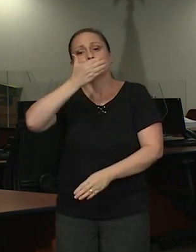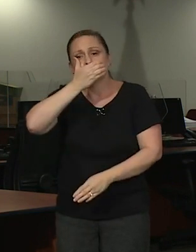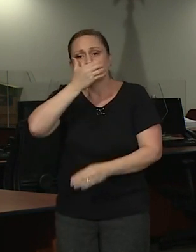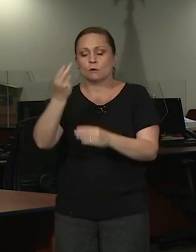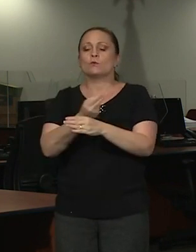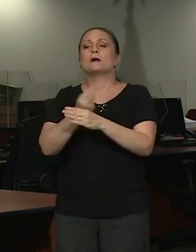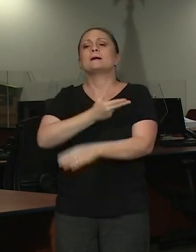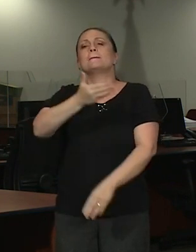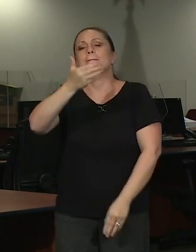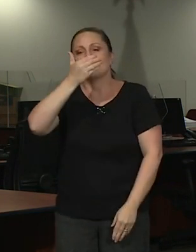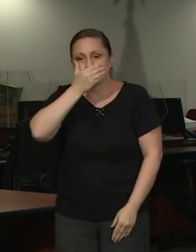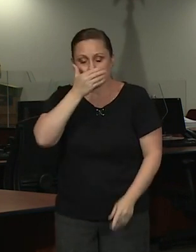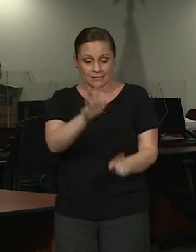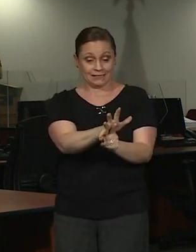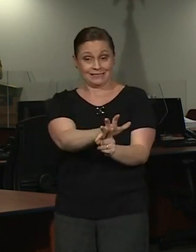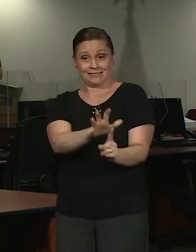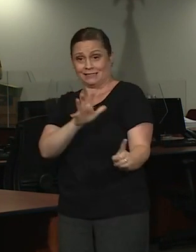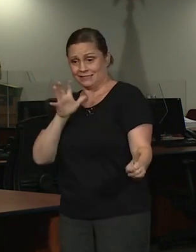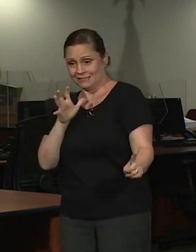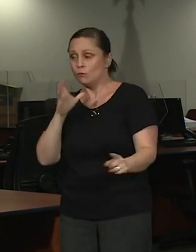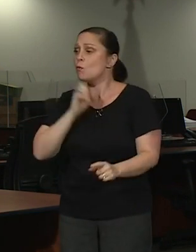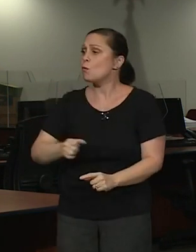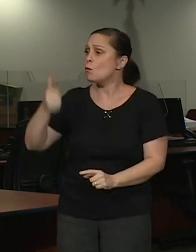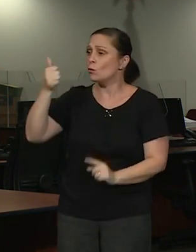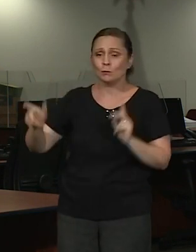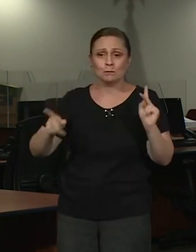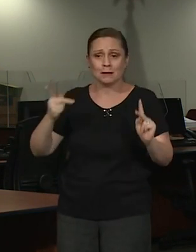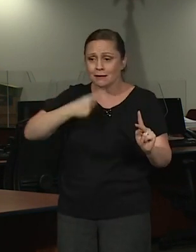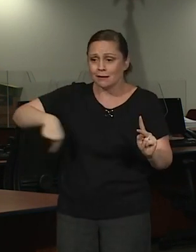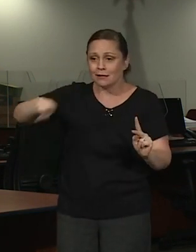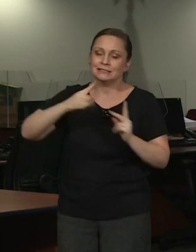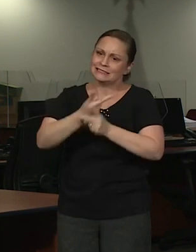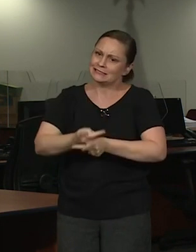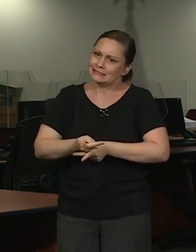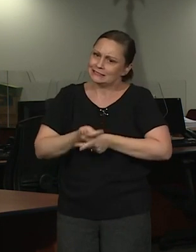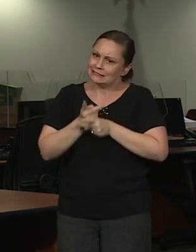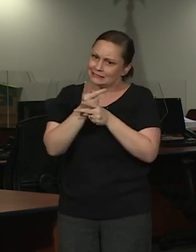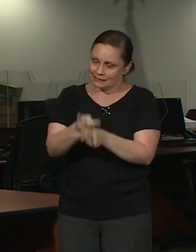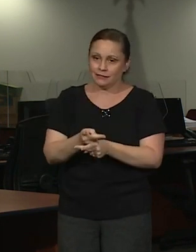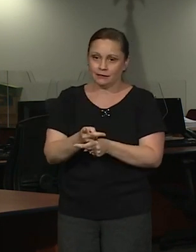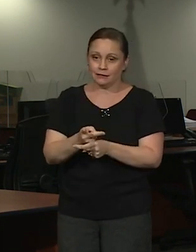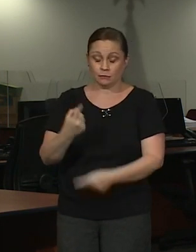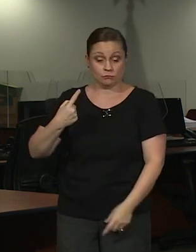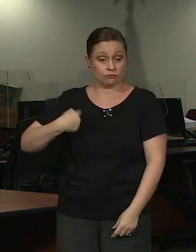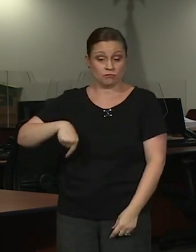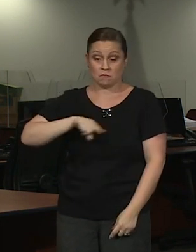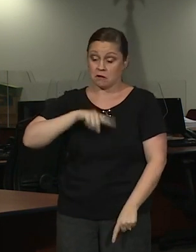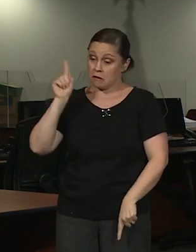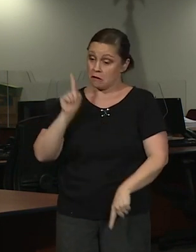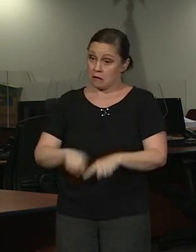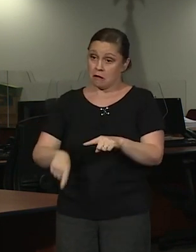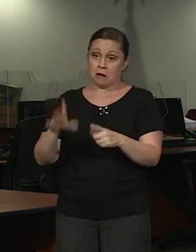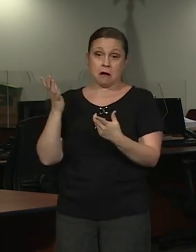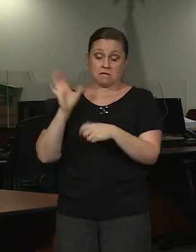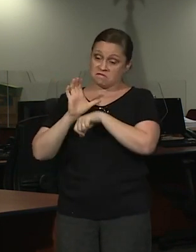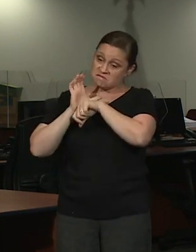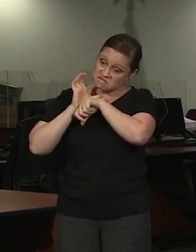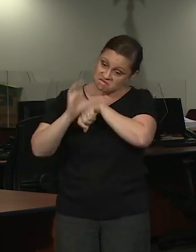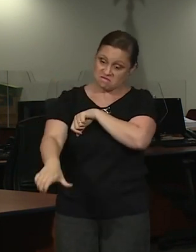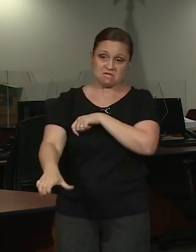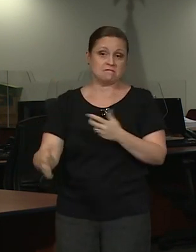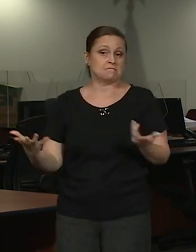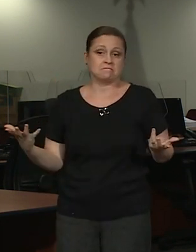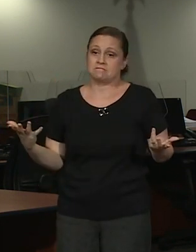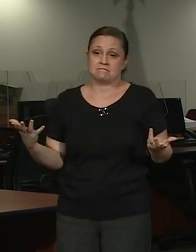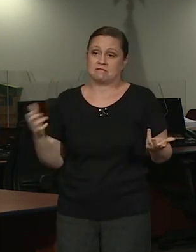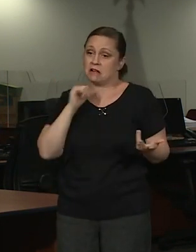keep that distance, be careful around older people. We cannot mandate. It is ineffective.